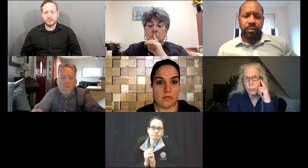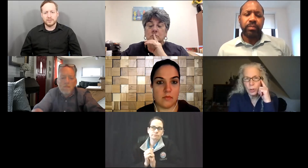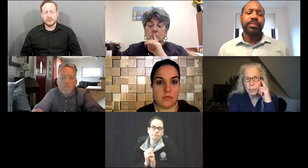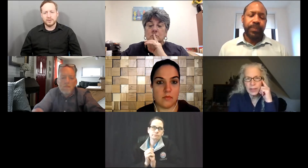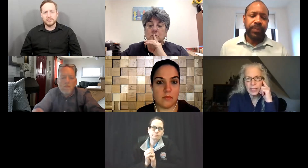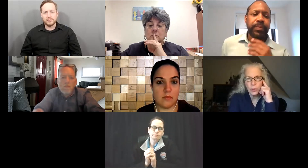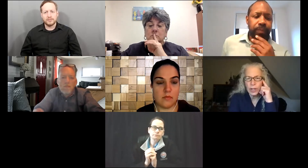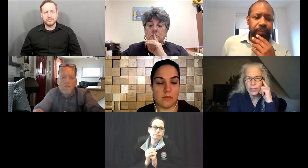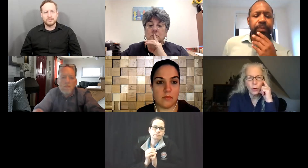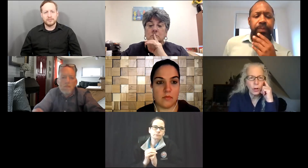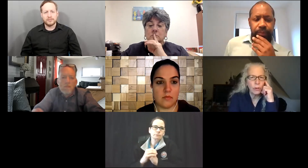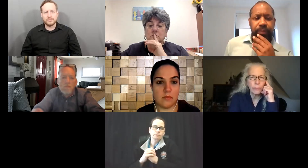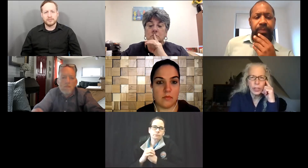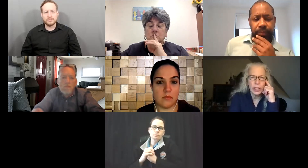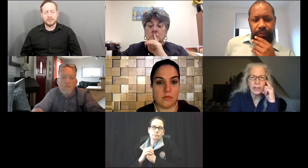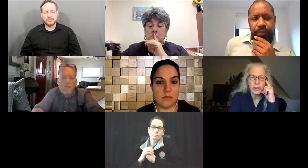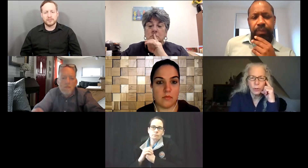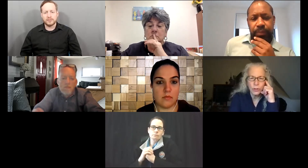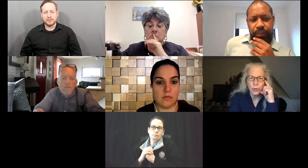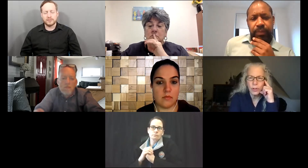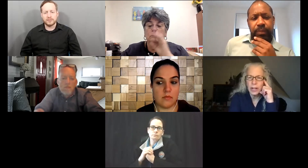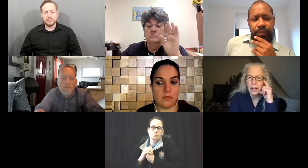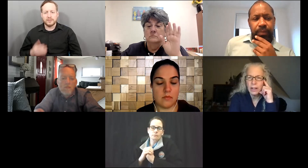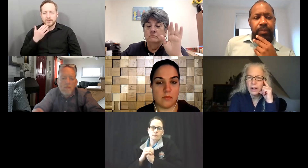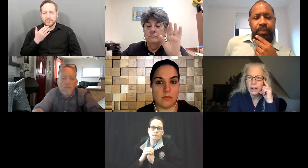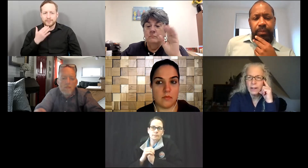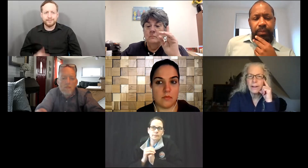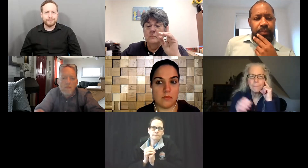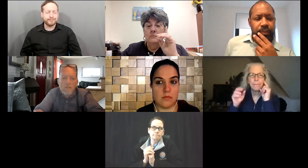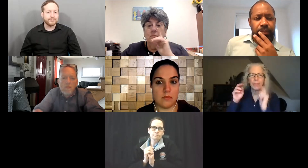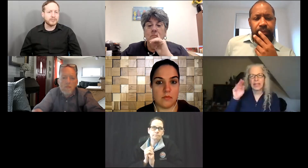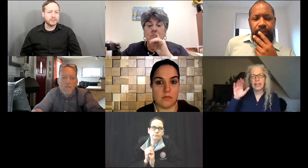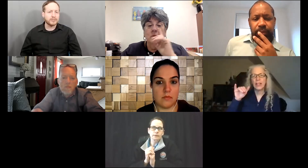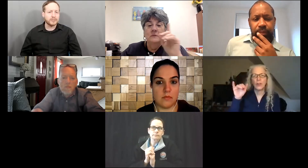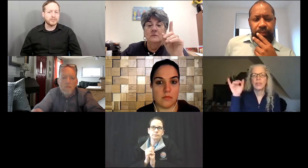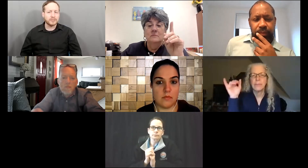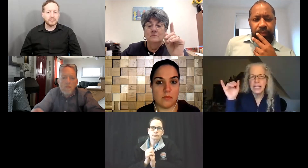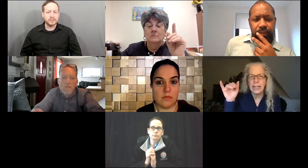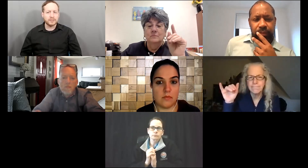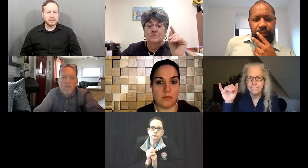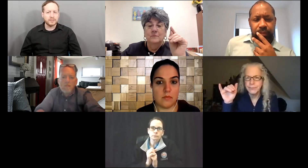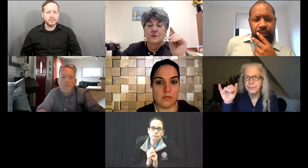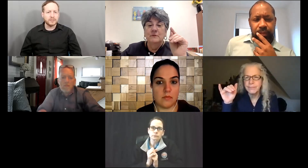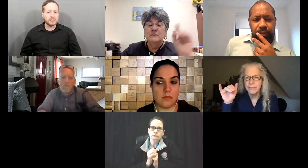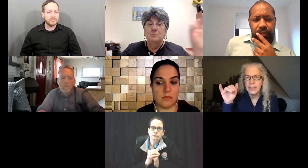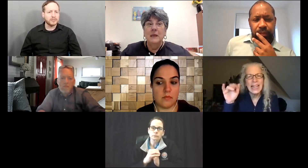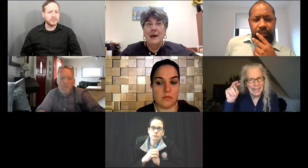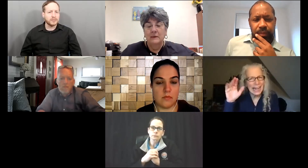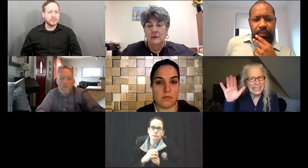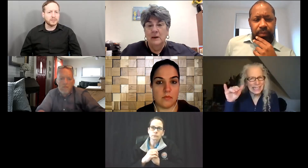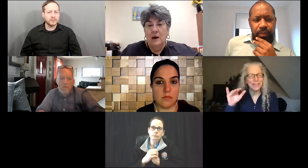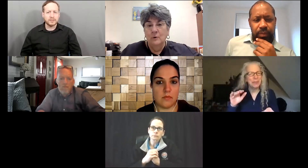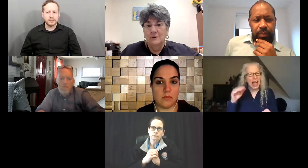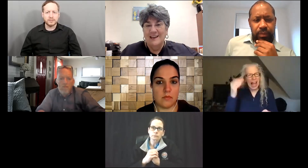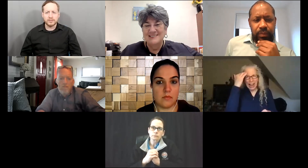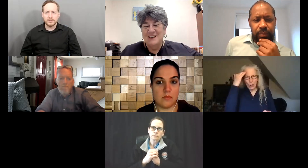hear more about the history. I don't know fully the whole story. Thank you, Tim saying. There is a plaque